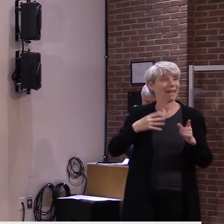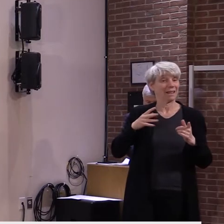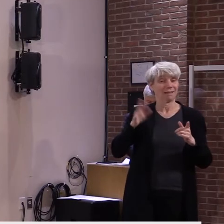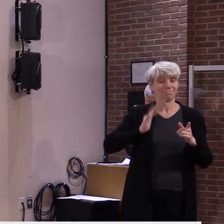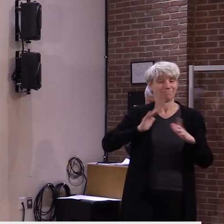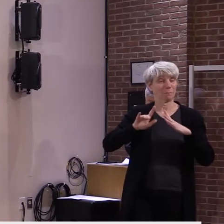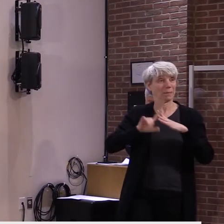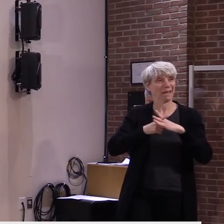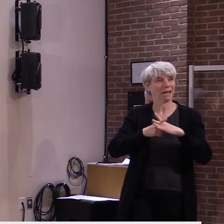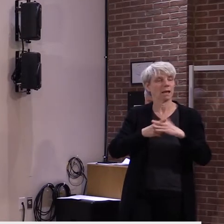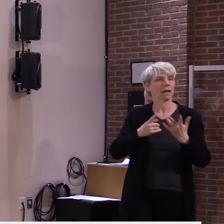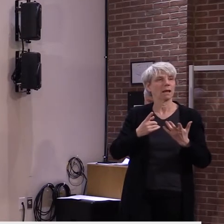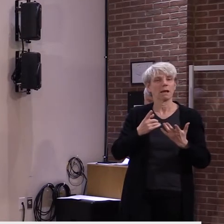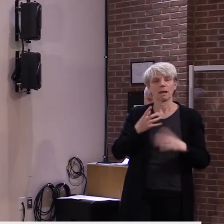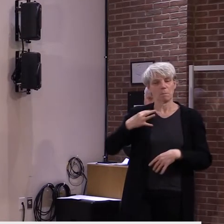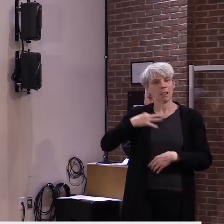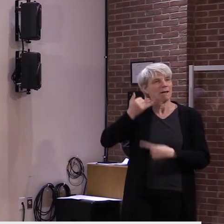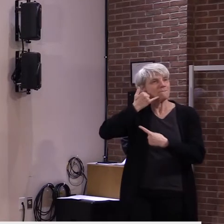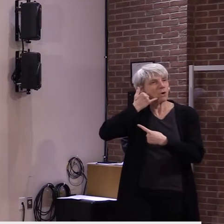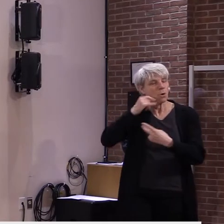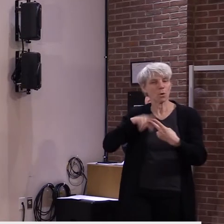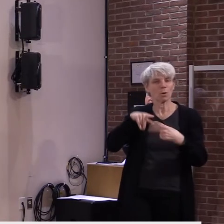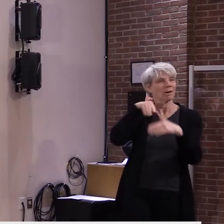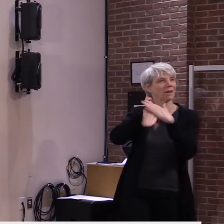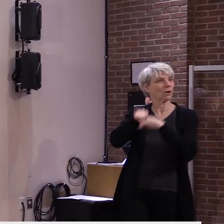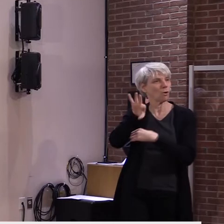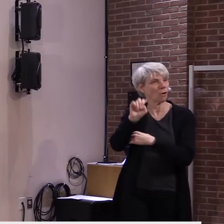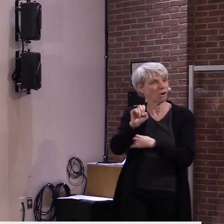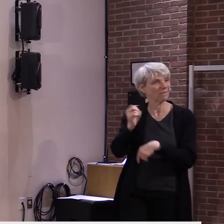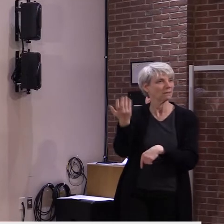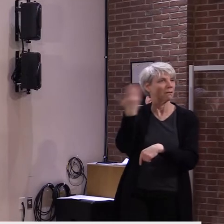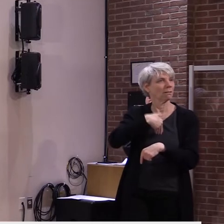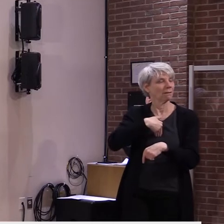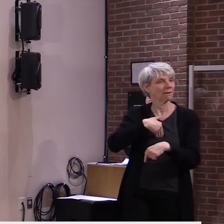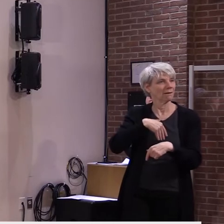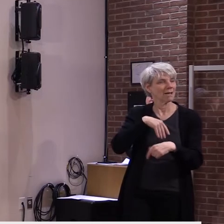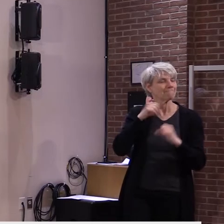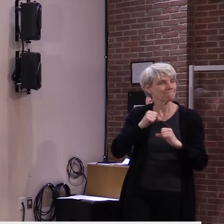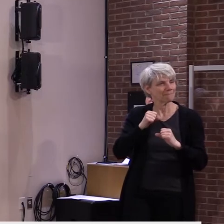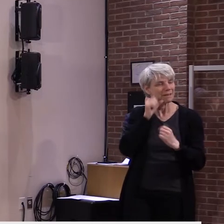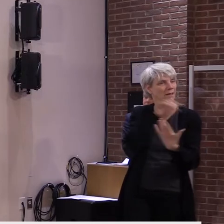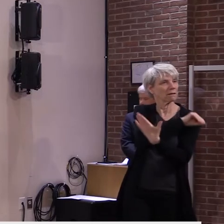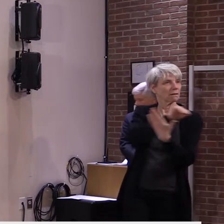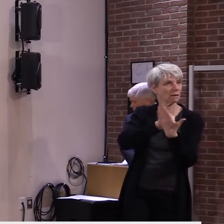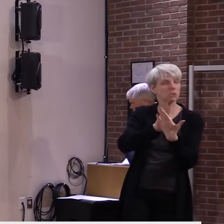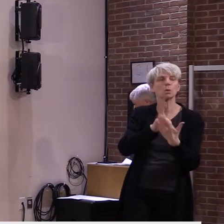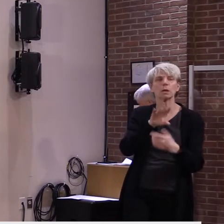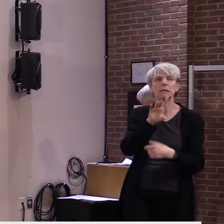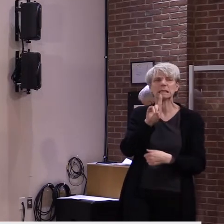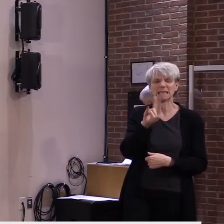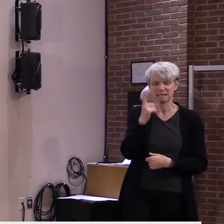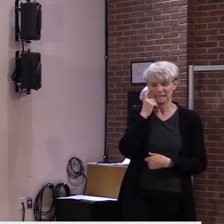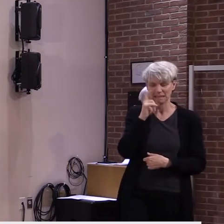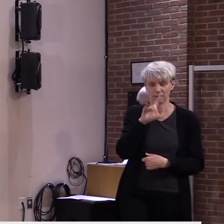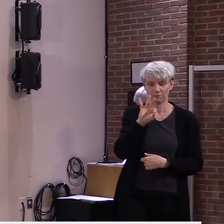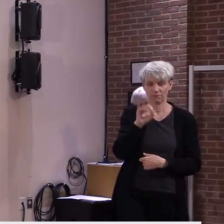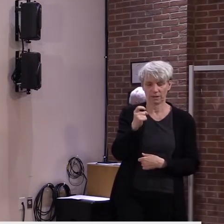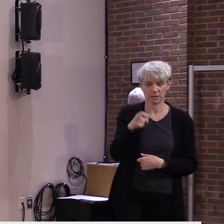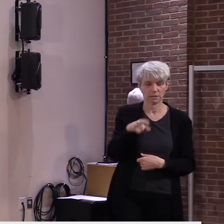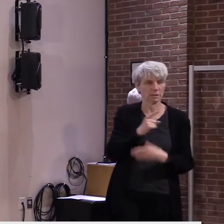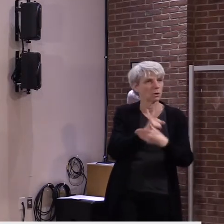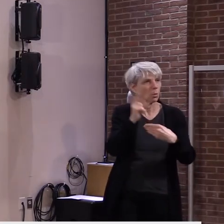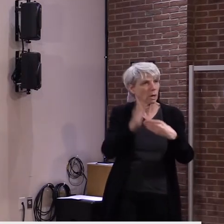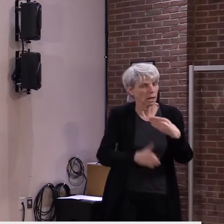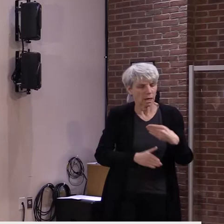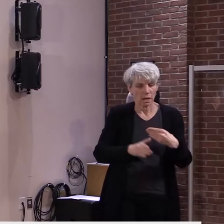they came in through an alternate means. And so we were able to correct that as well. So I believe most of